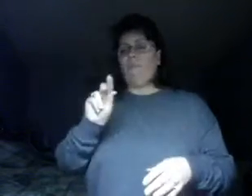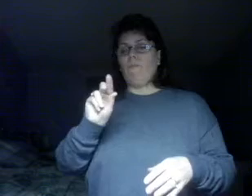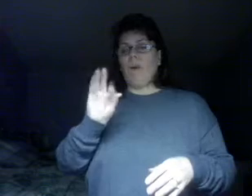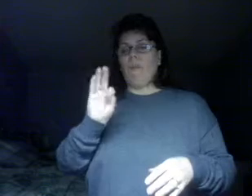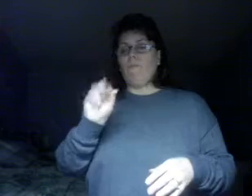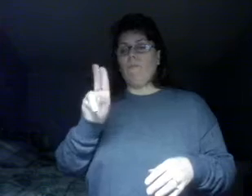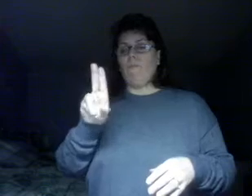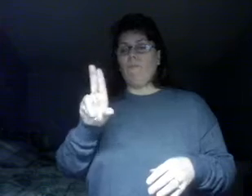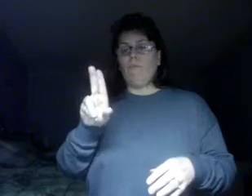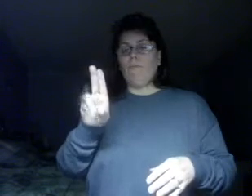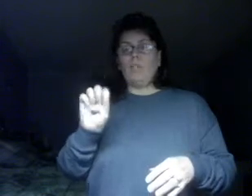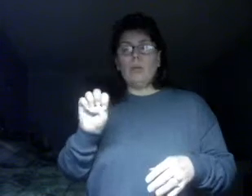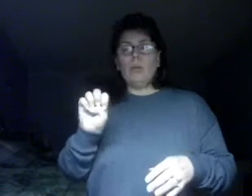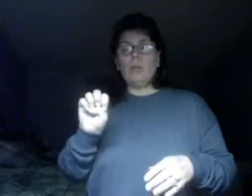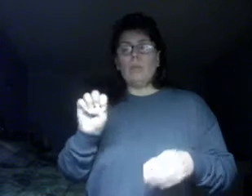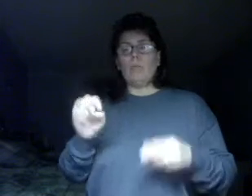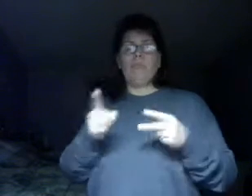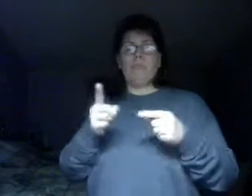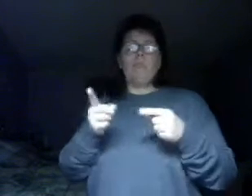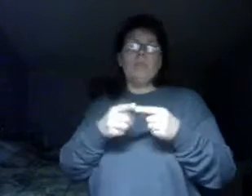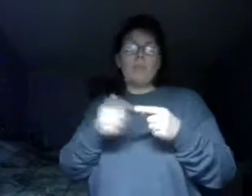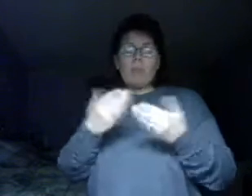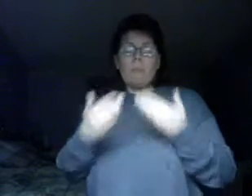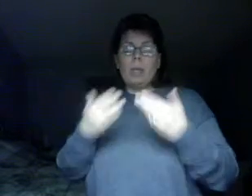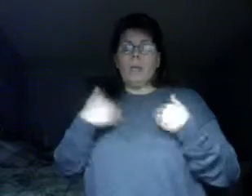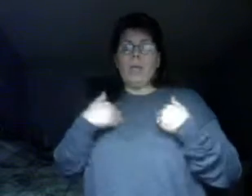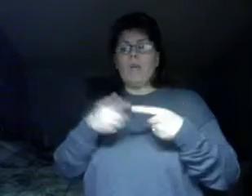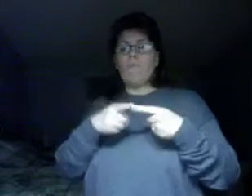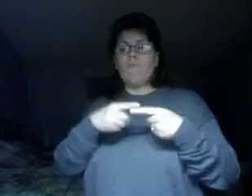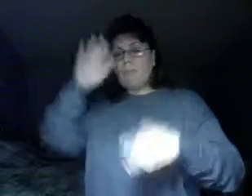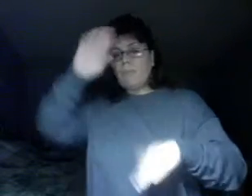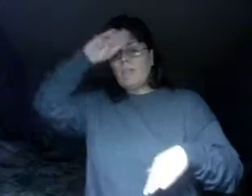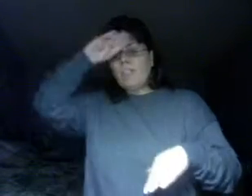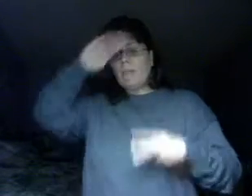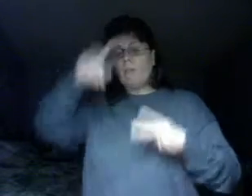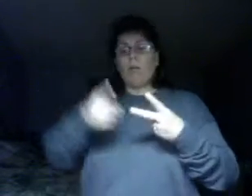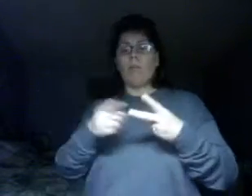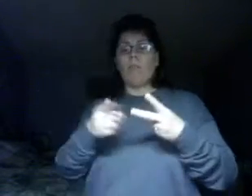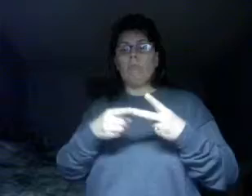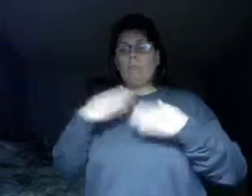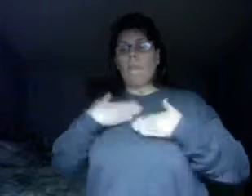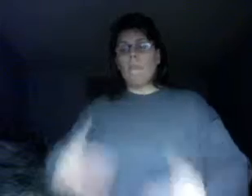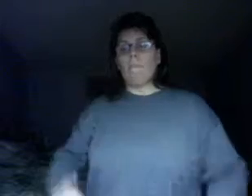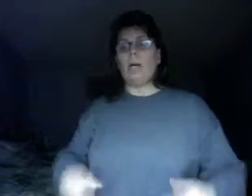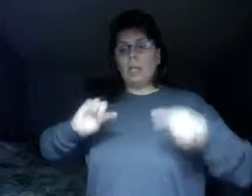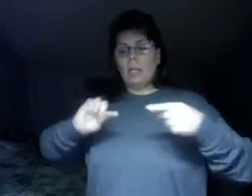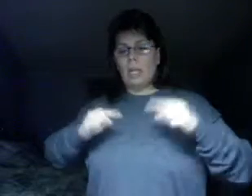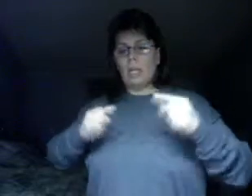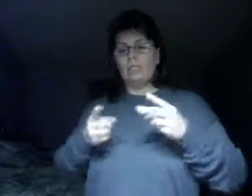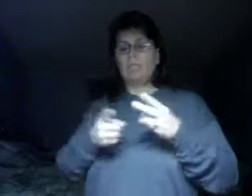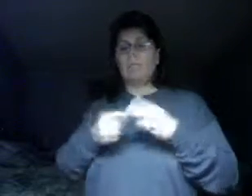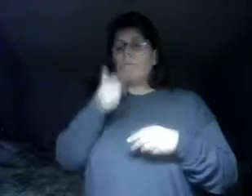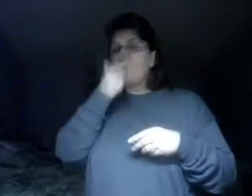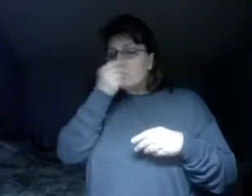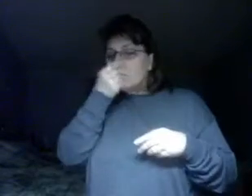fever, body aches, sniffles, a cough, which will go away in 6 to 9 days. And a